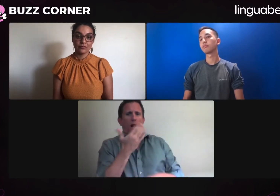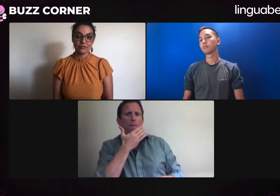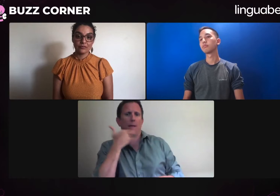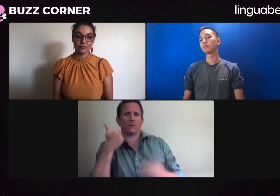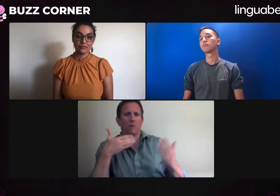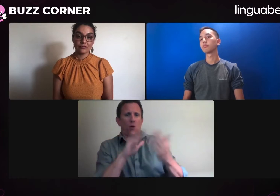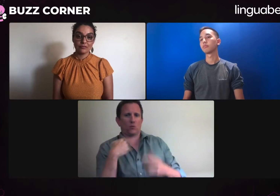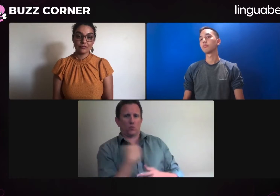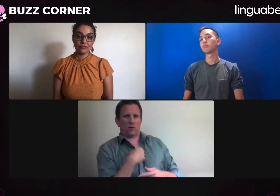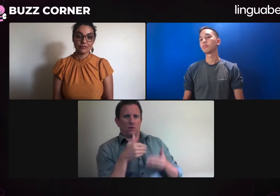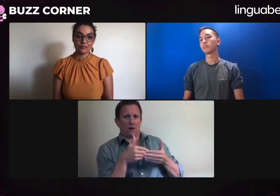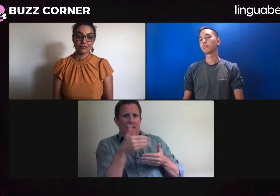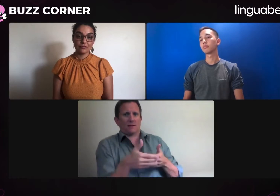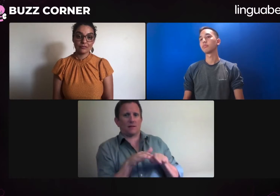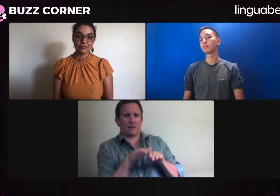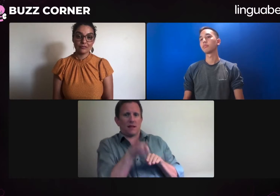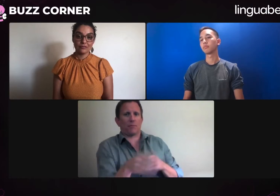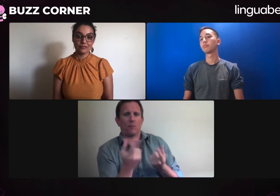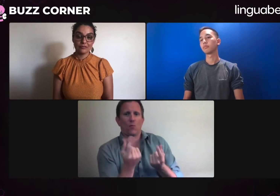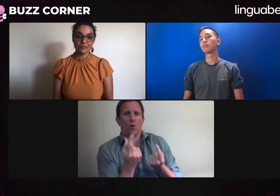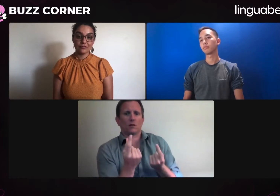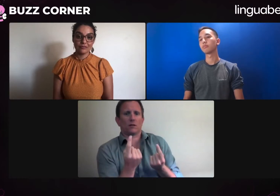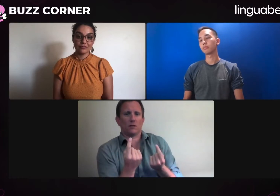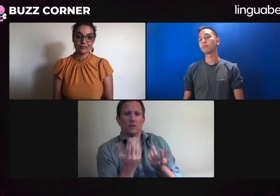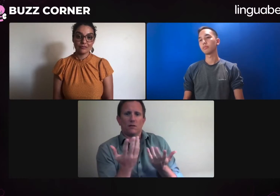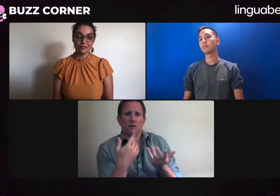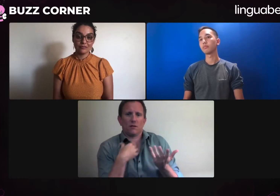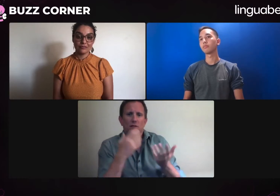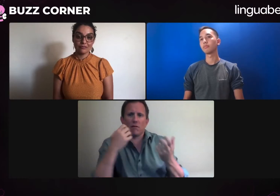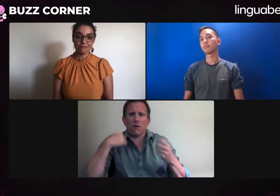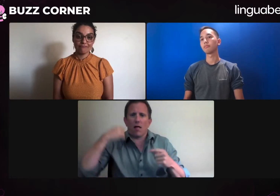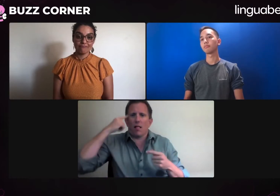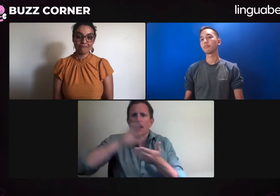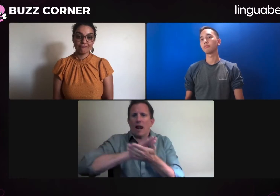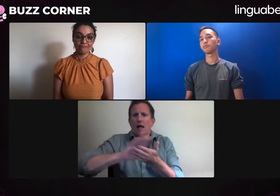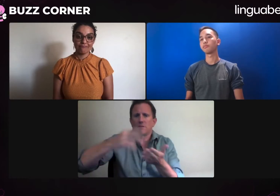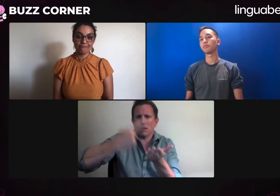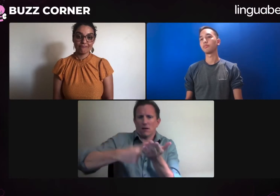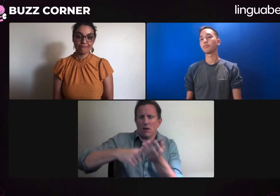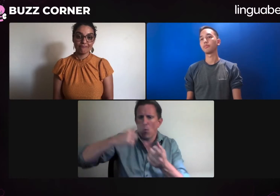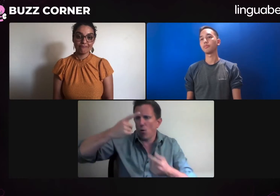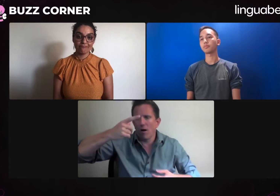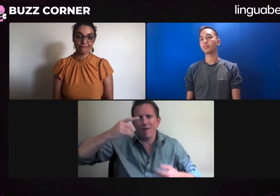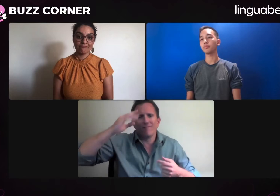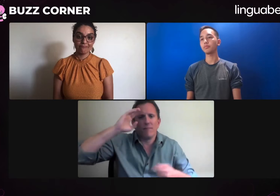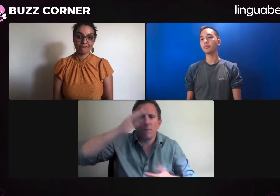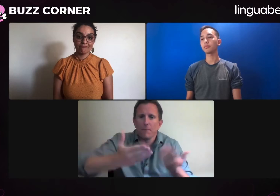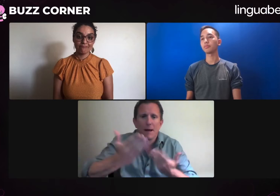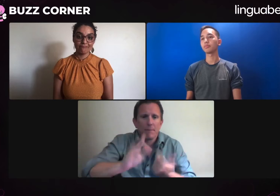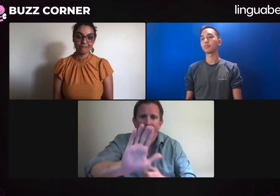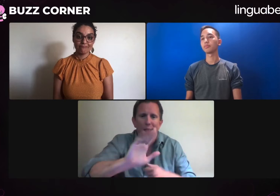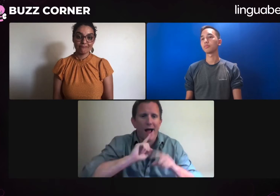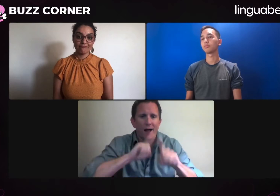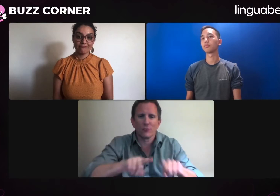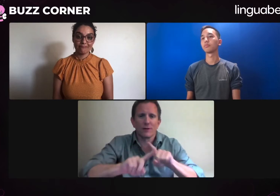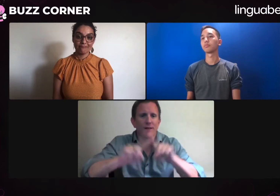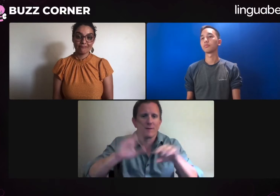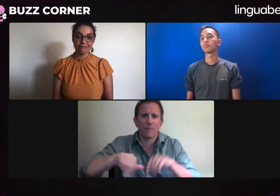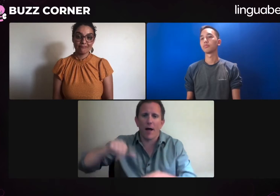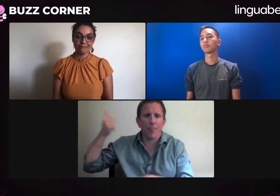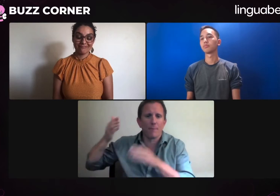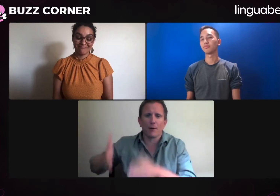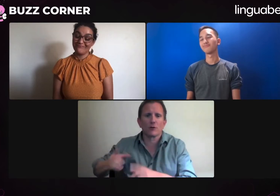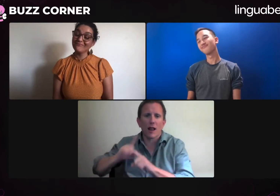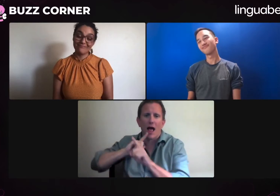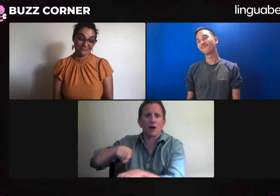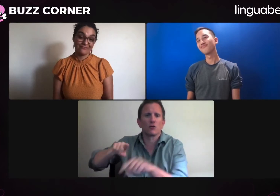response. And now we have to ask, what is the best approach? What is the most healthy next step?